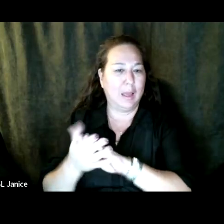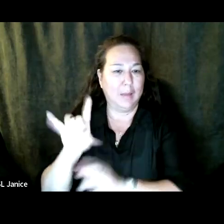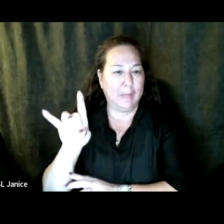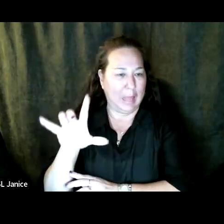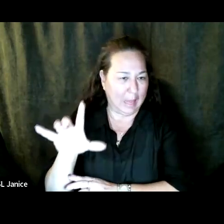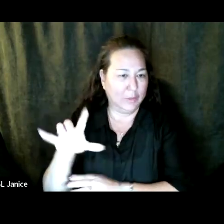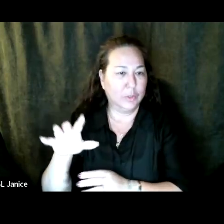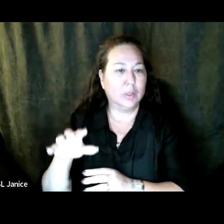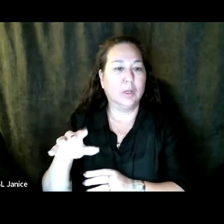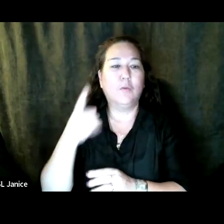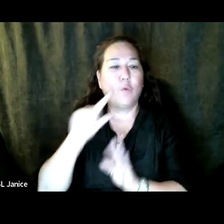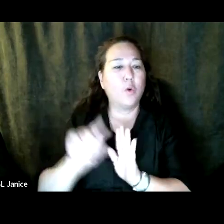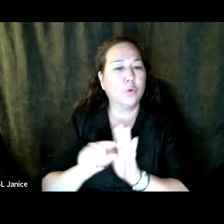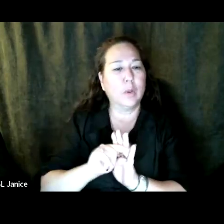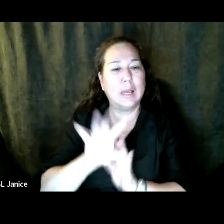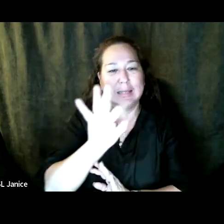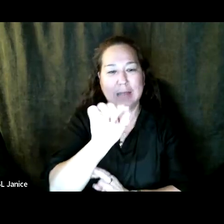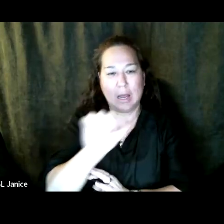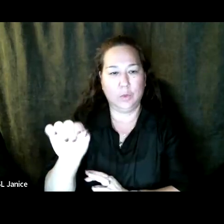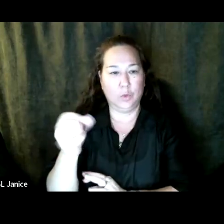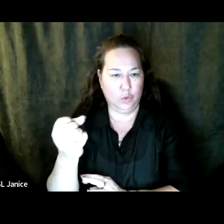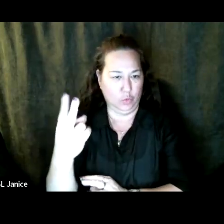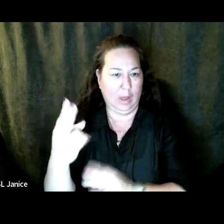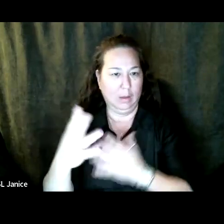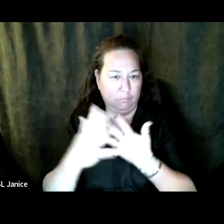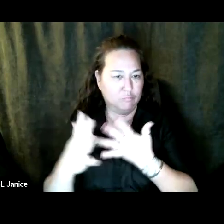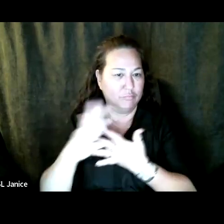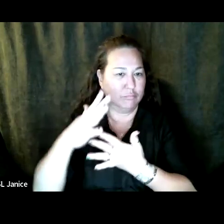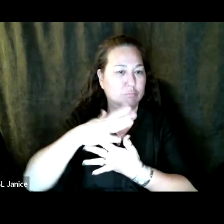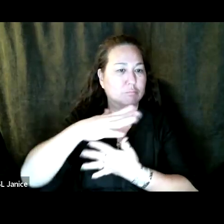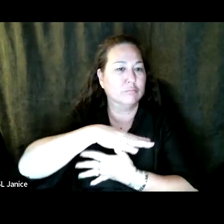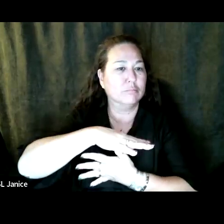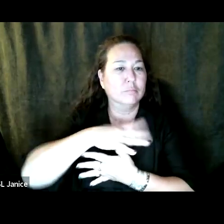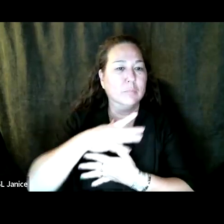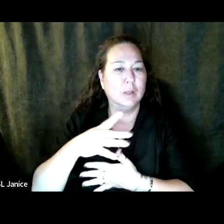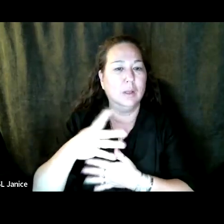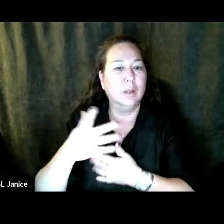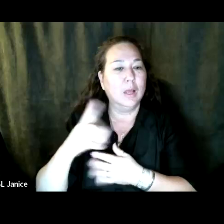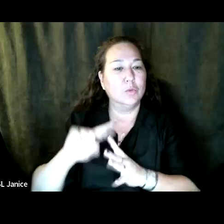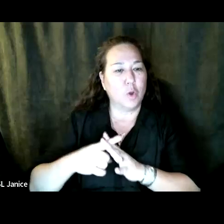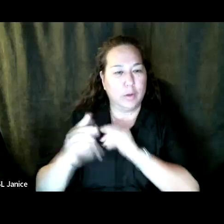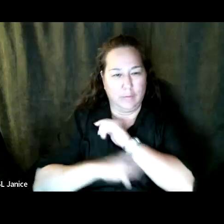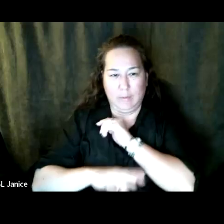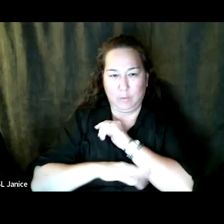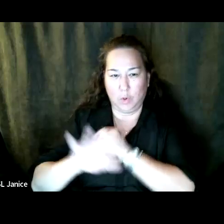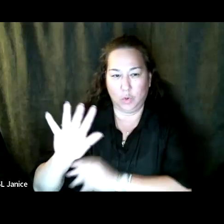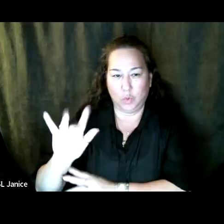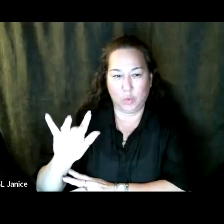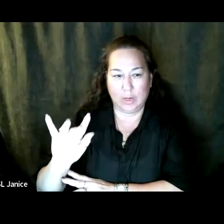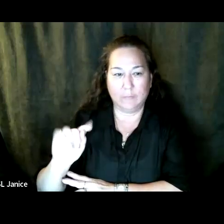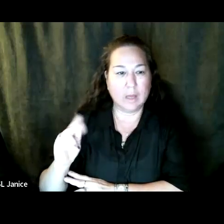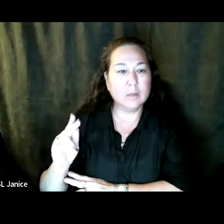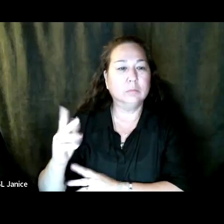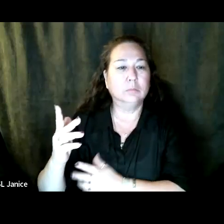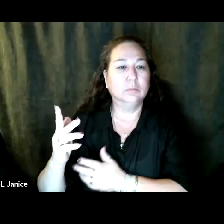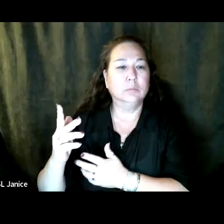2025 and continuing through school year 28-29. You may remember back in January, we joined the city of Boston in